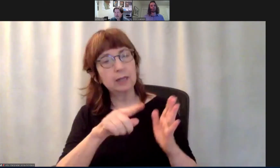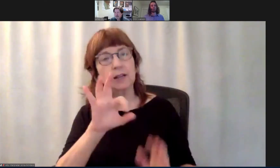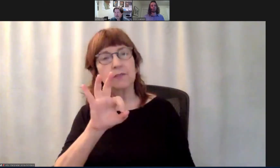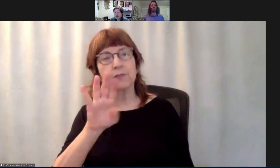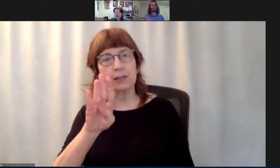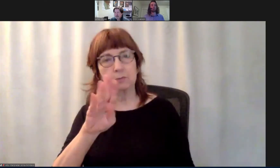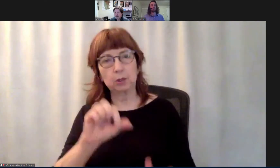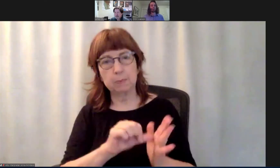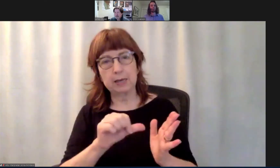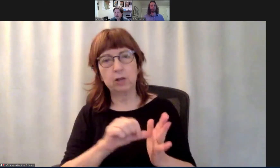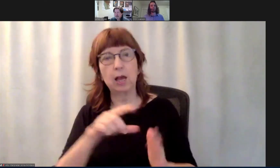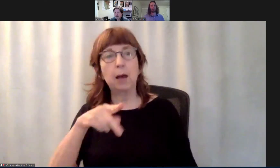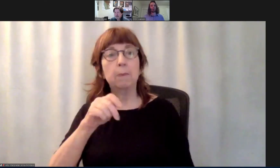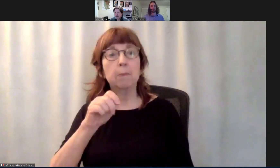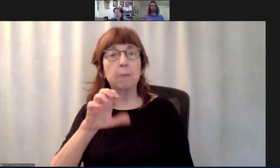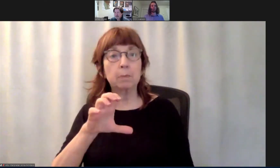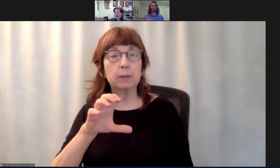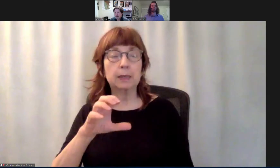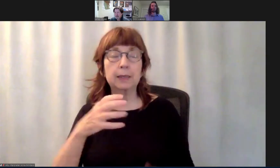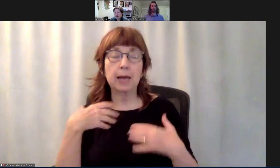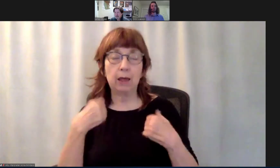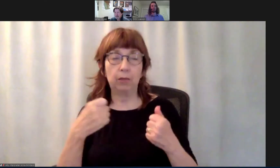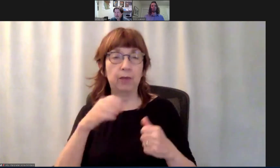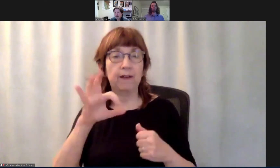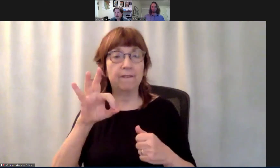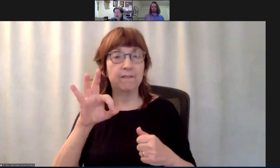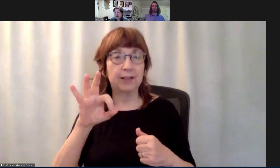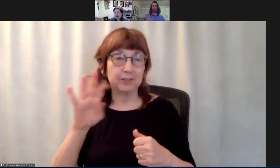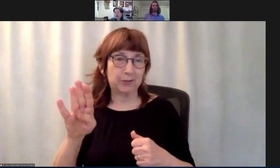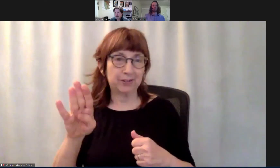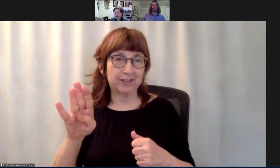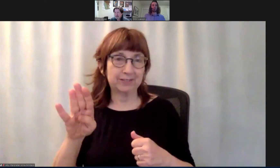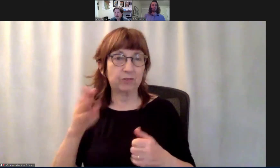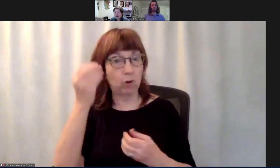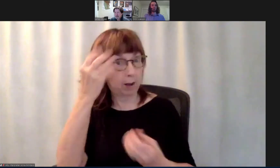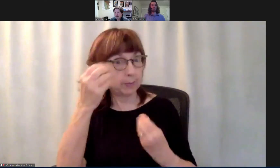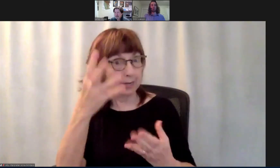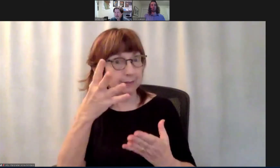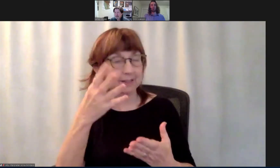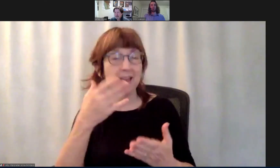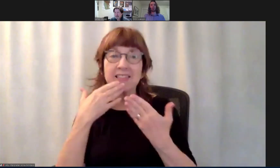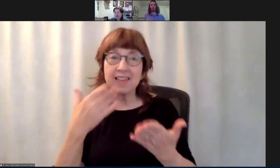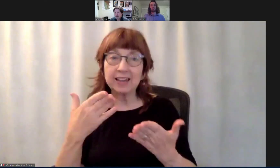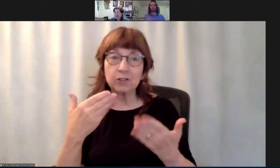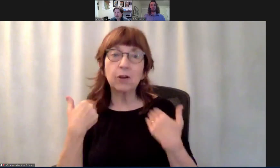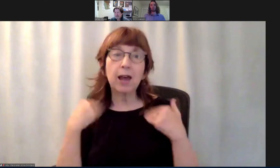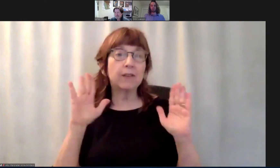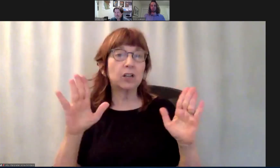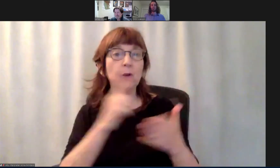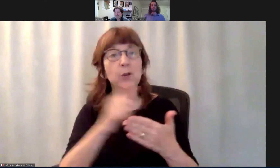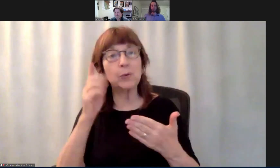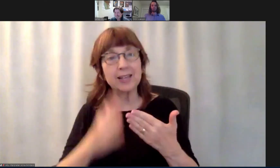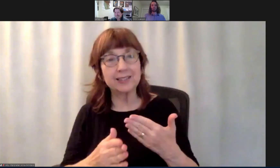page, the Public Health Facebook, for any COVID updates in the meantime. So thank you all, and hope you have a great weekend.